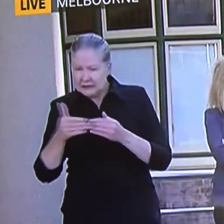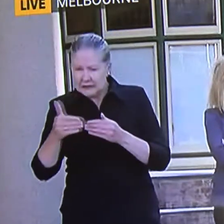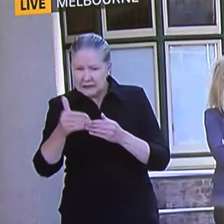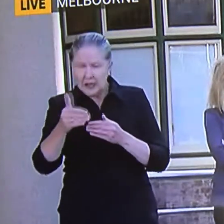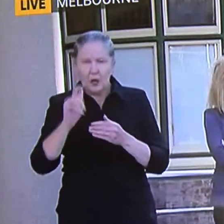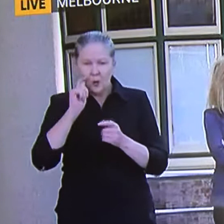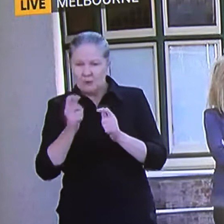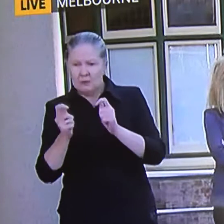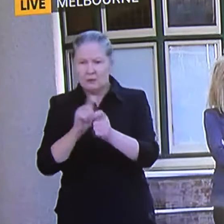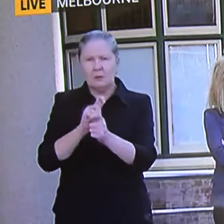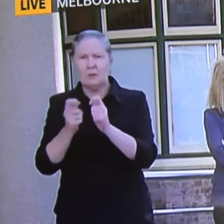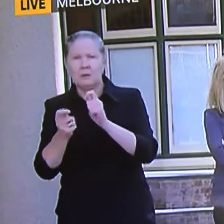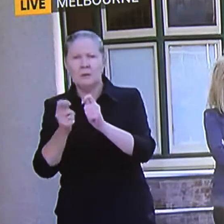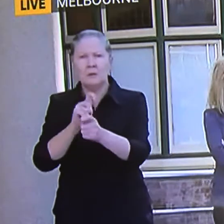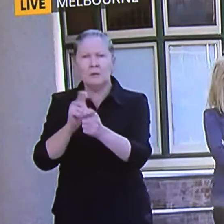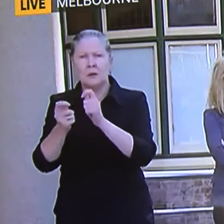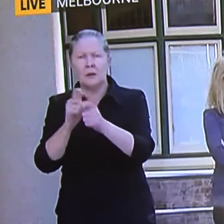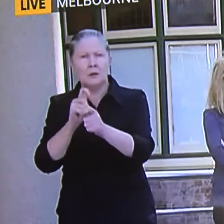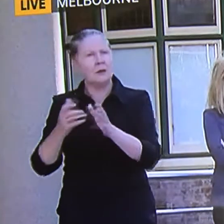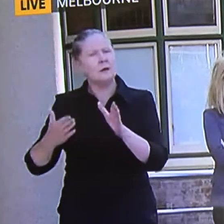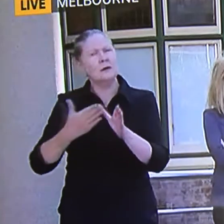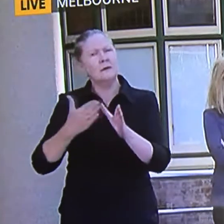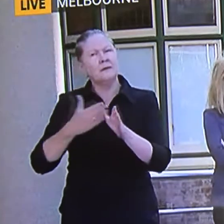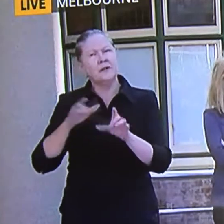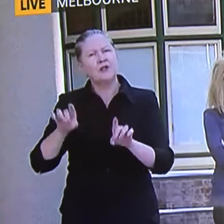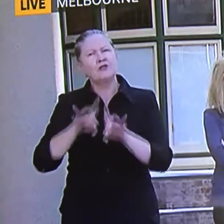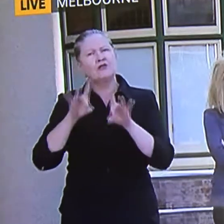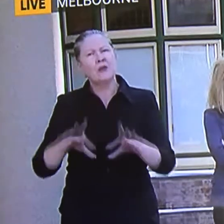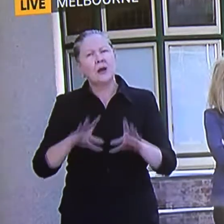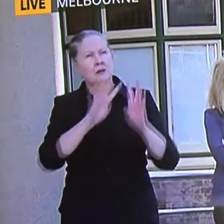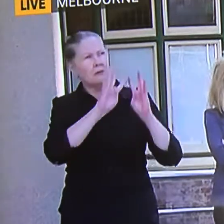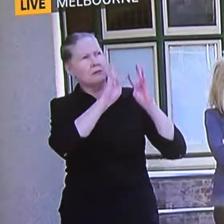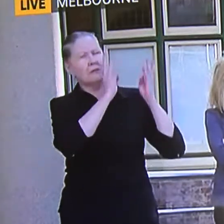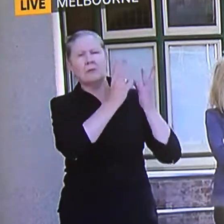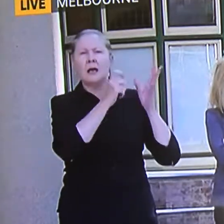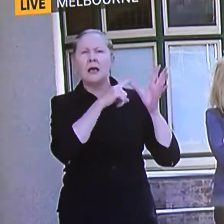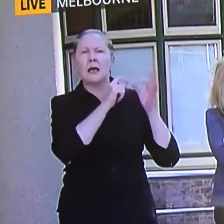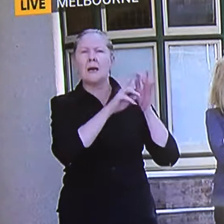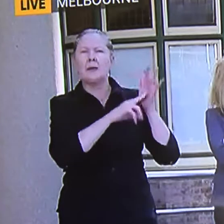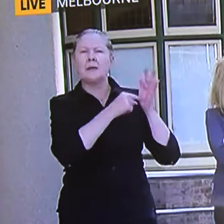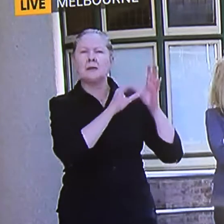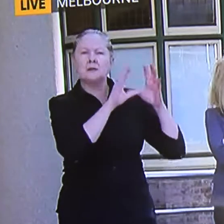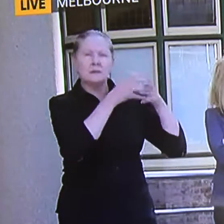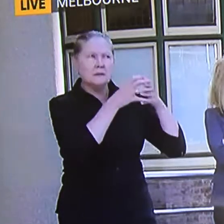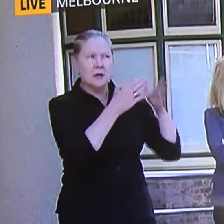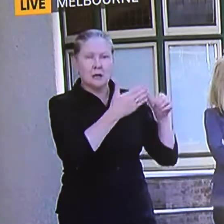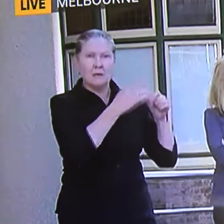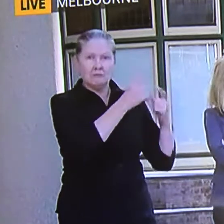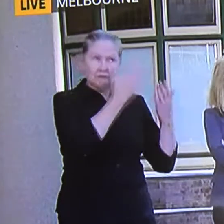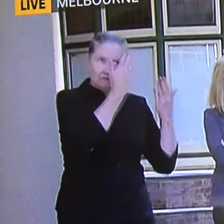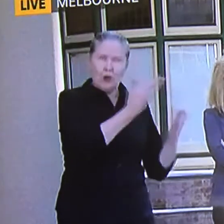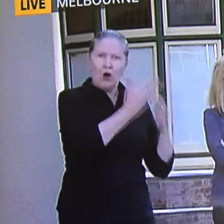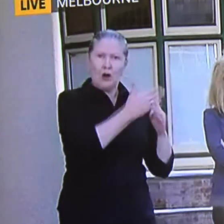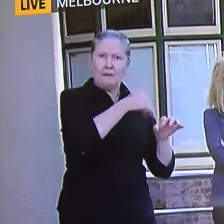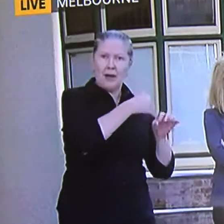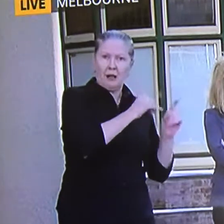involve, but subject to the National Cabinet following the medical advice, which is their absolute commitment, 3